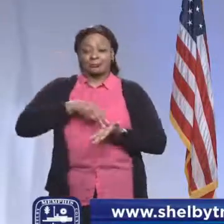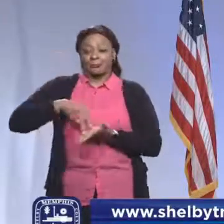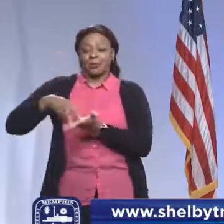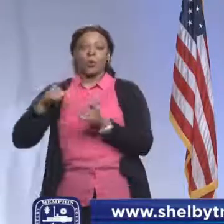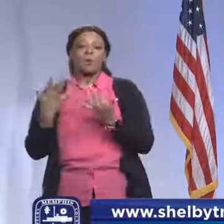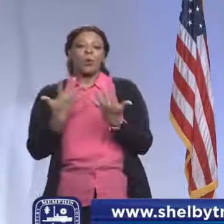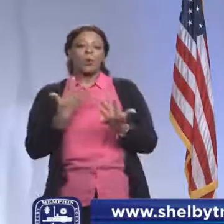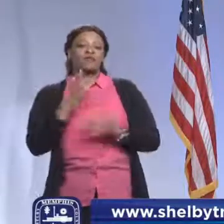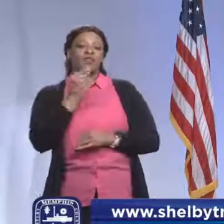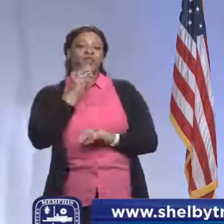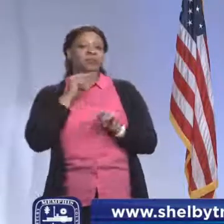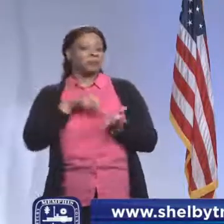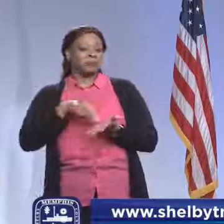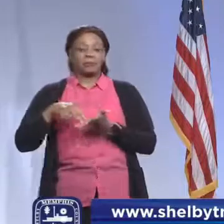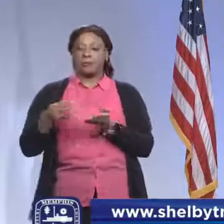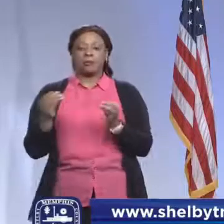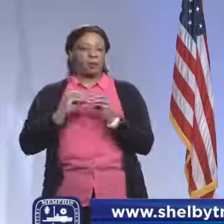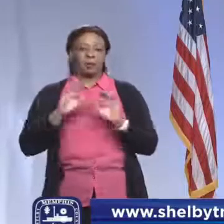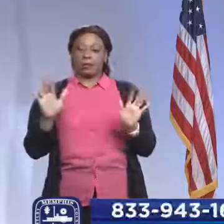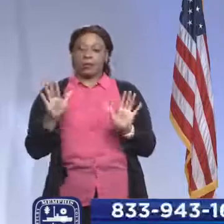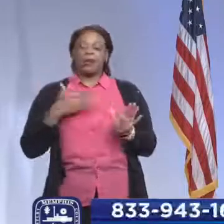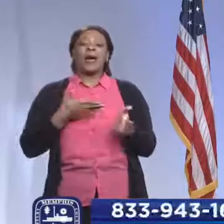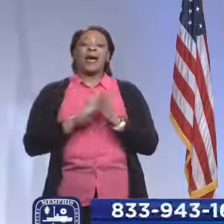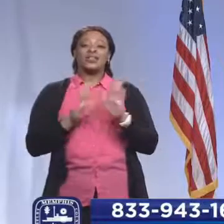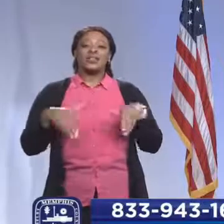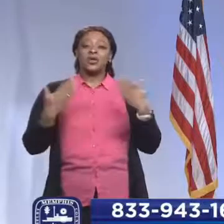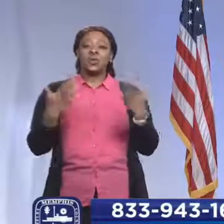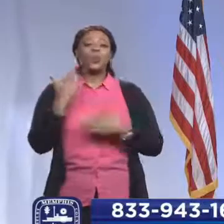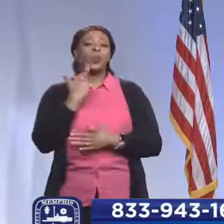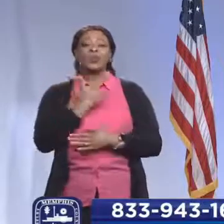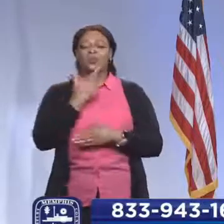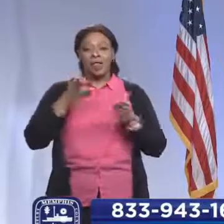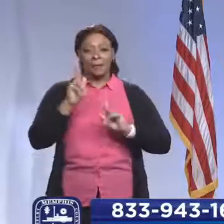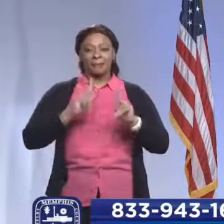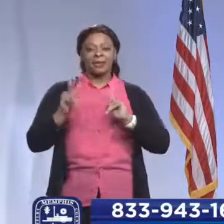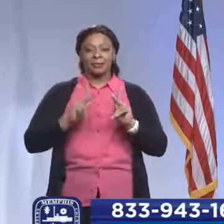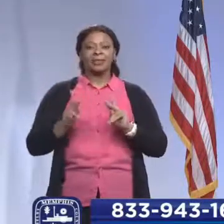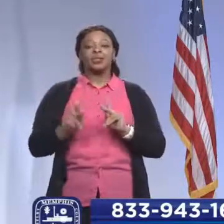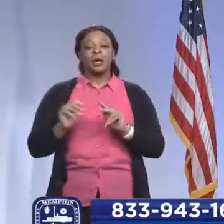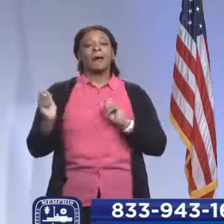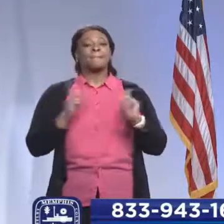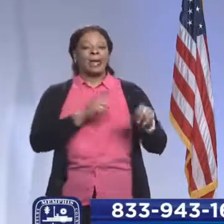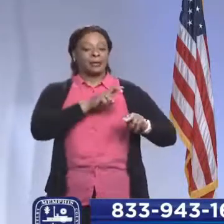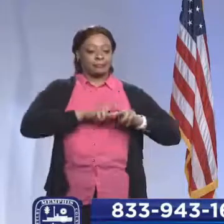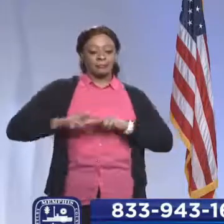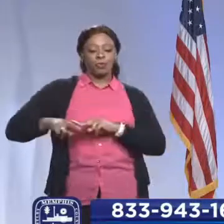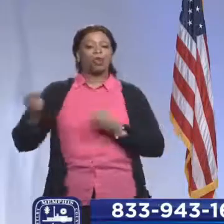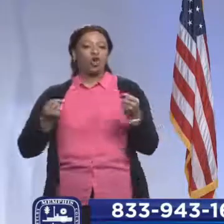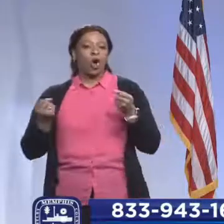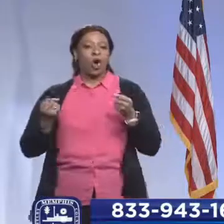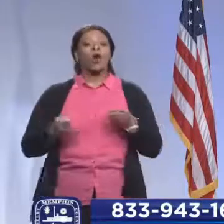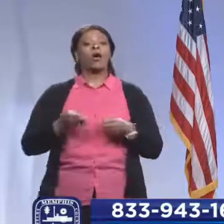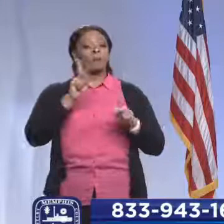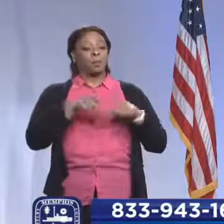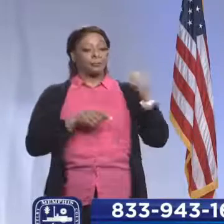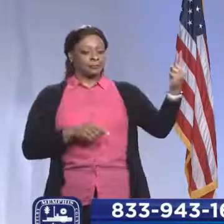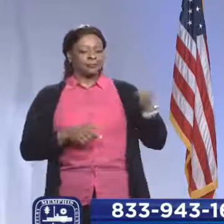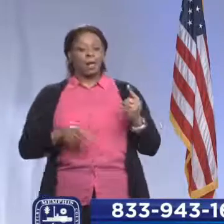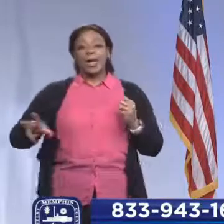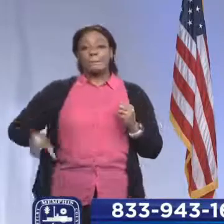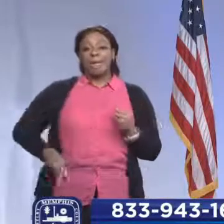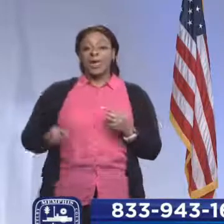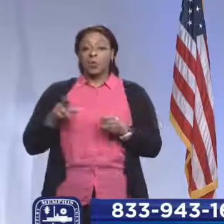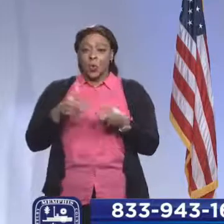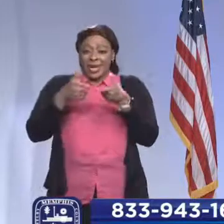are waiting for their food. We are asking and suggesting that restaurants allow people to return to their cars and either have a pager or a